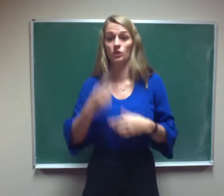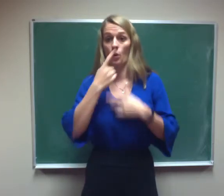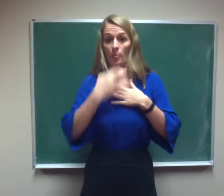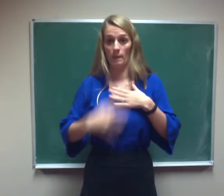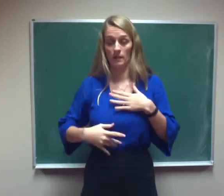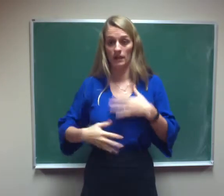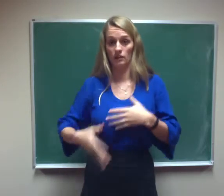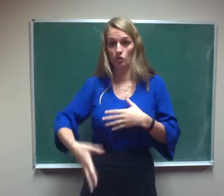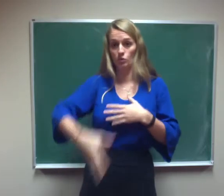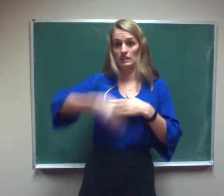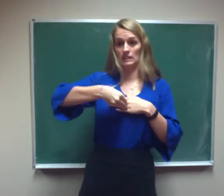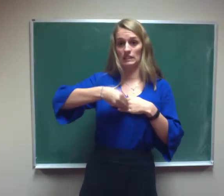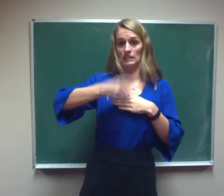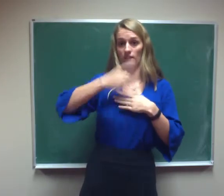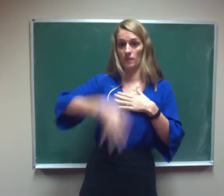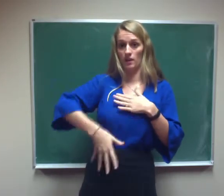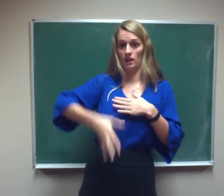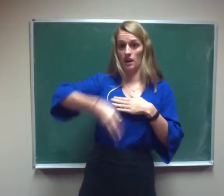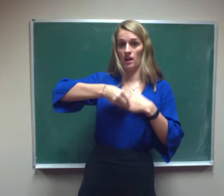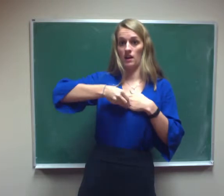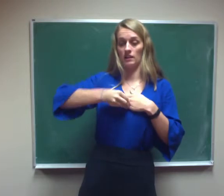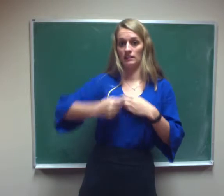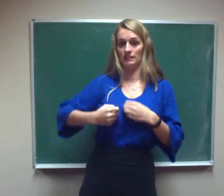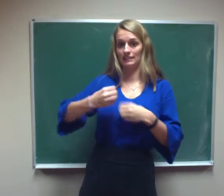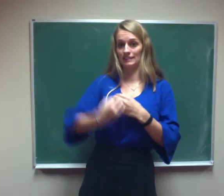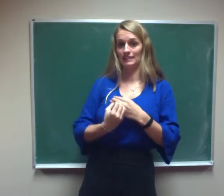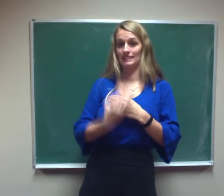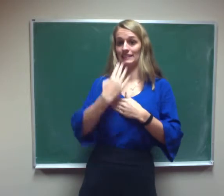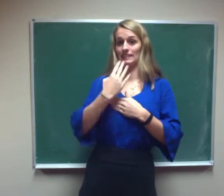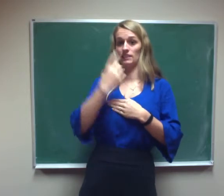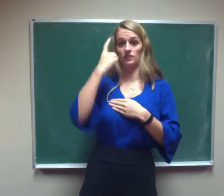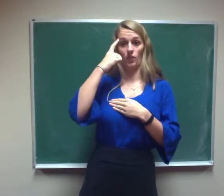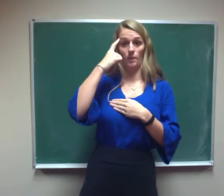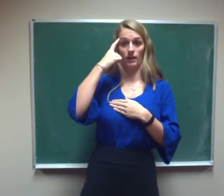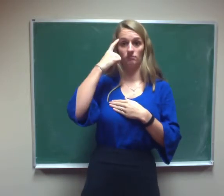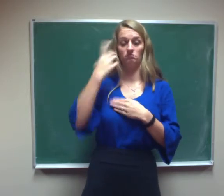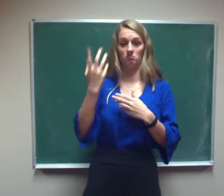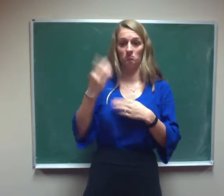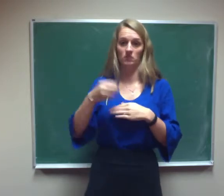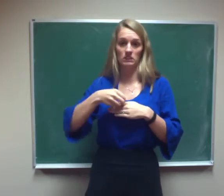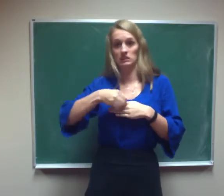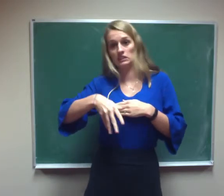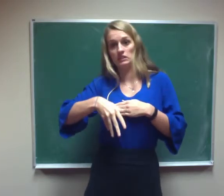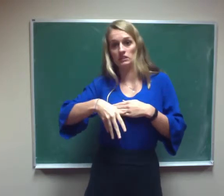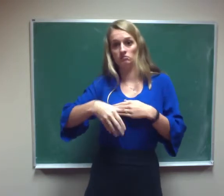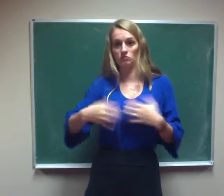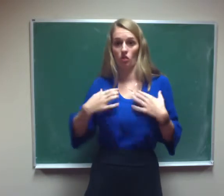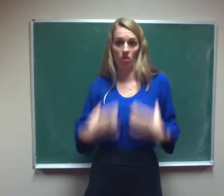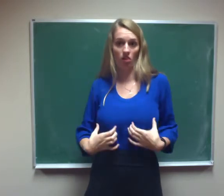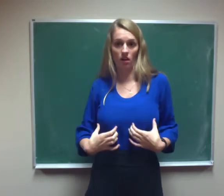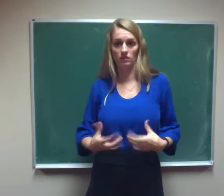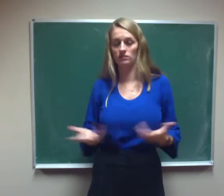saturate itself with oxygen. Blood will return to the heart, and last but not least, the heart has the responsibility of sending